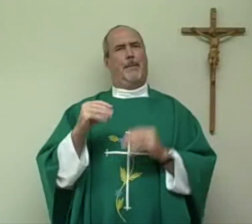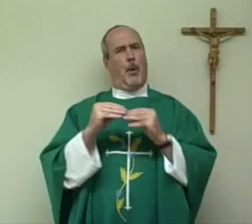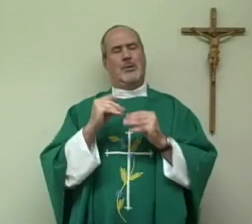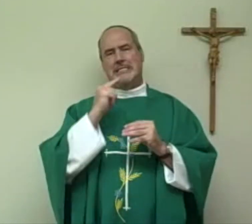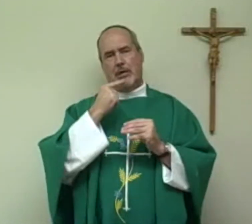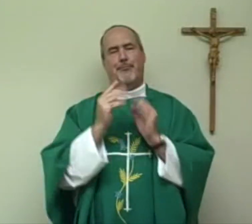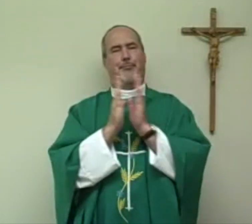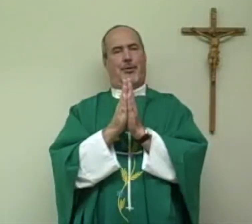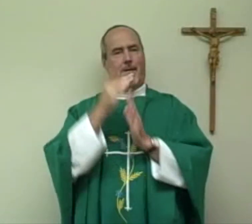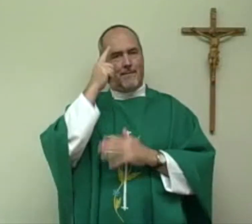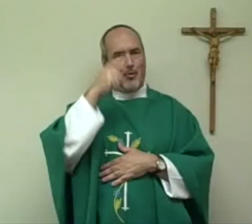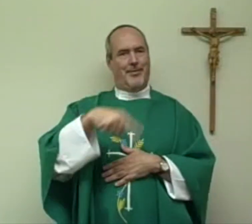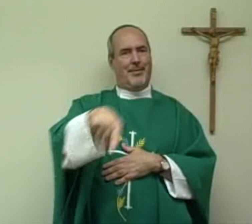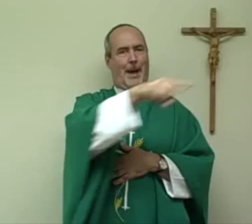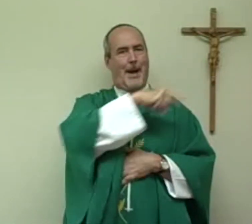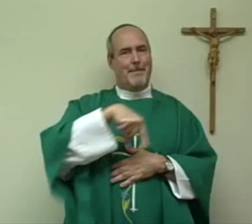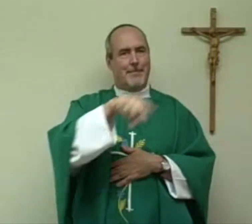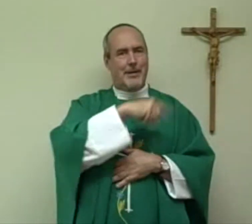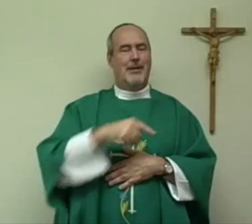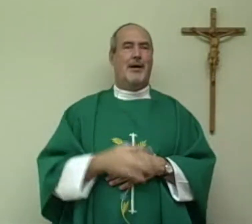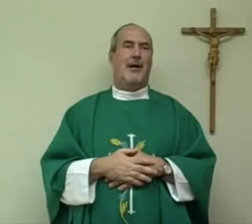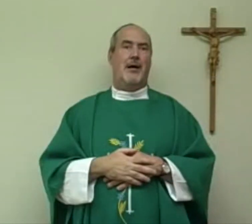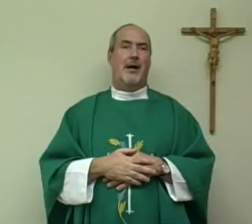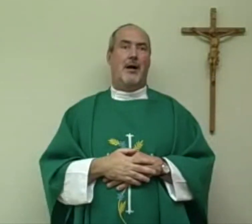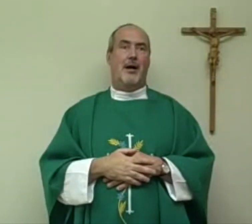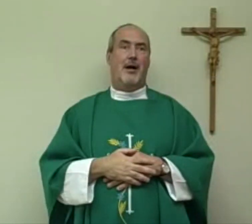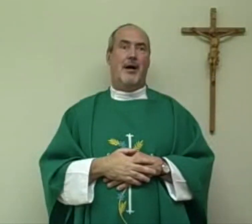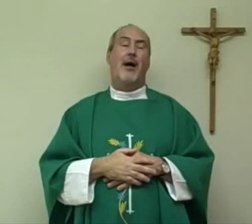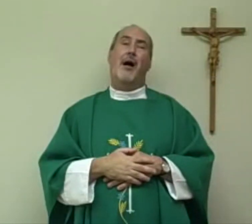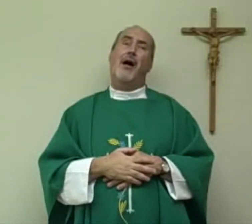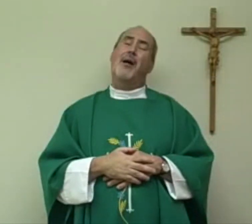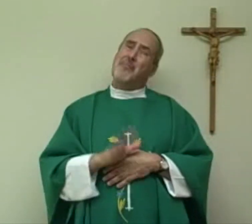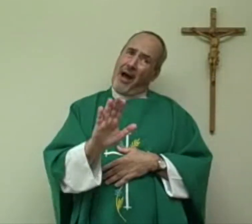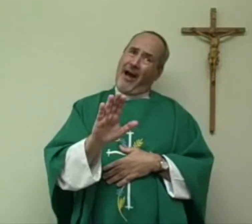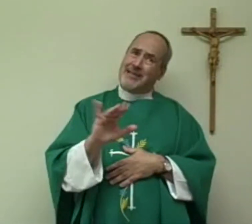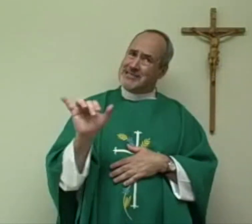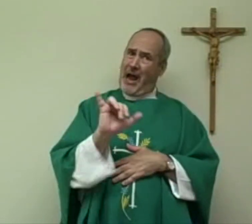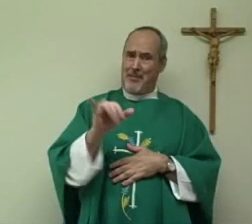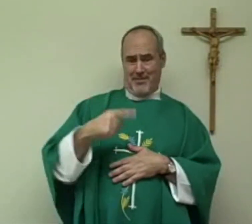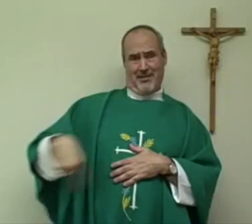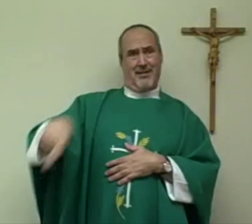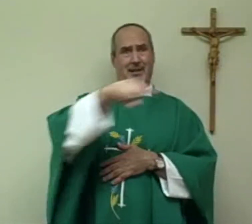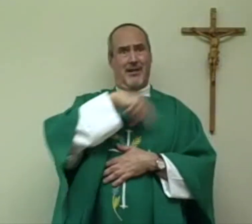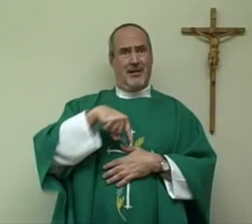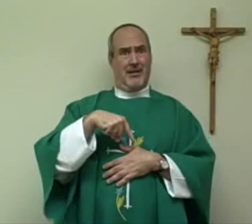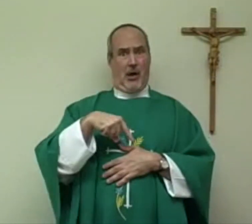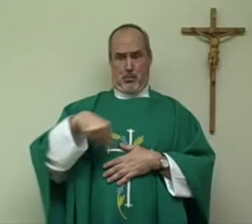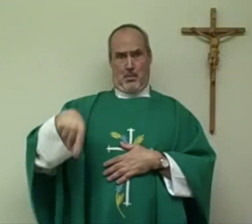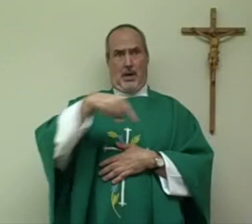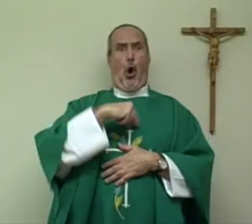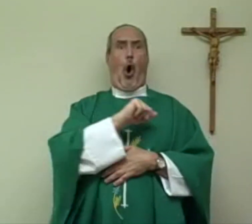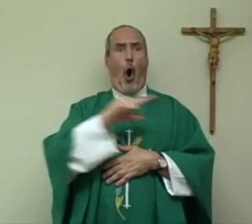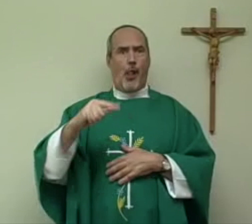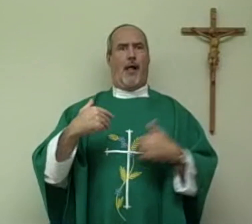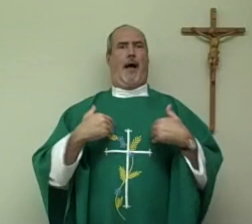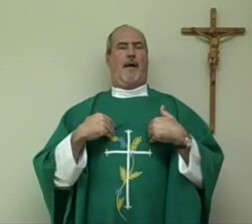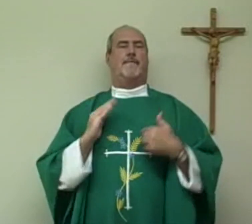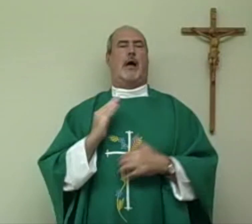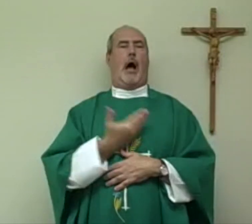And that made me think that I need to pray more for all of them. But also that